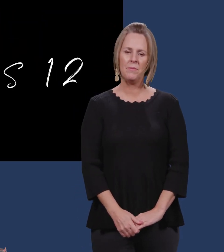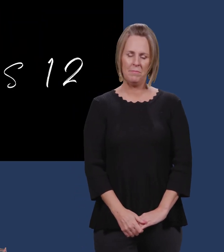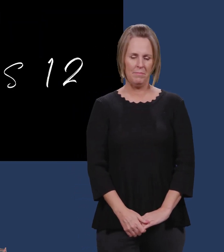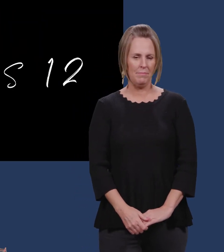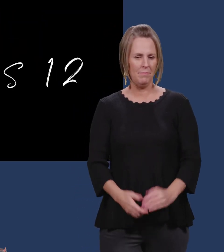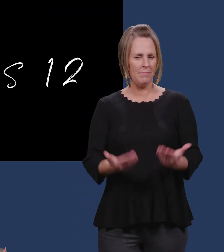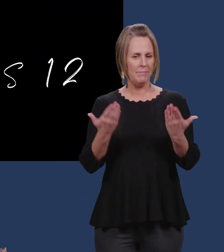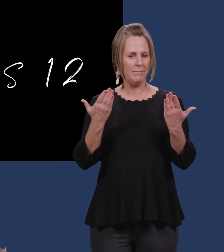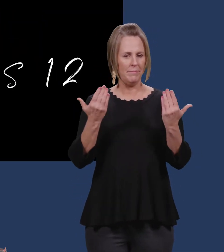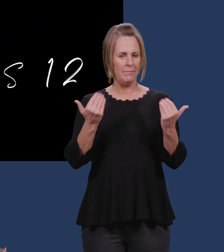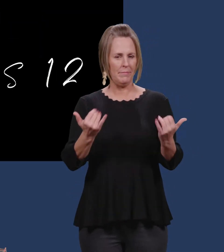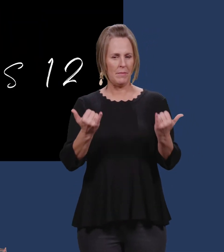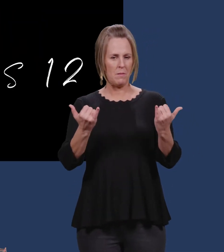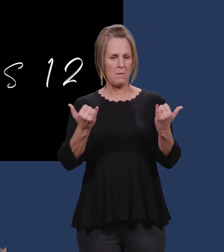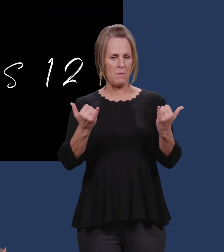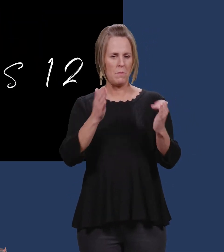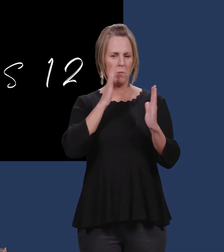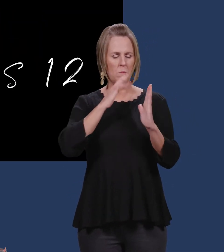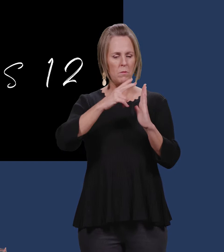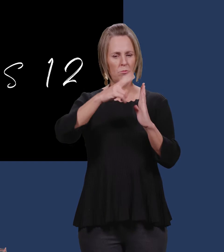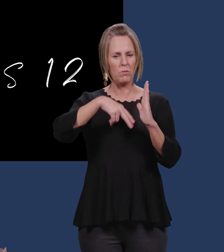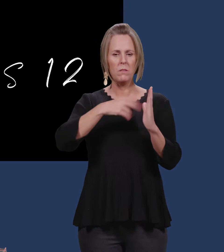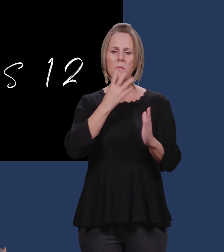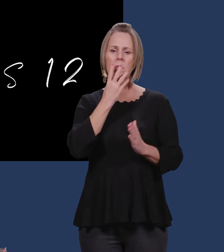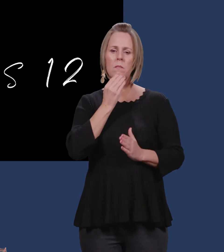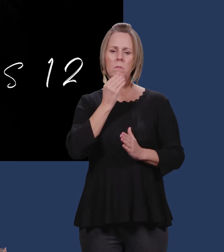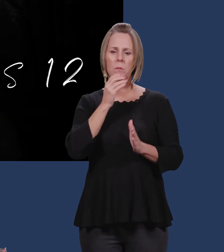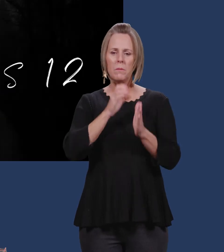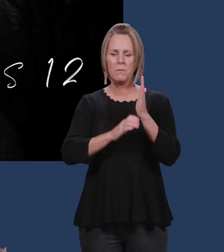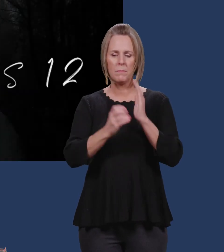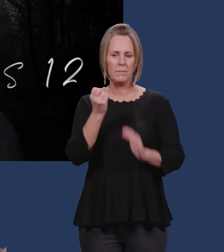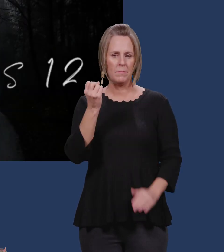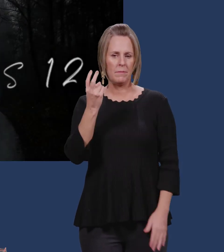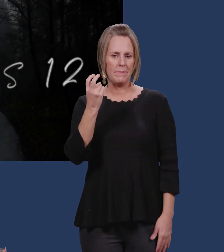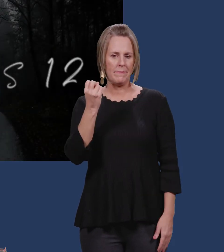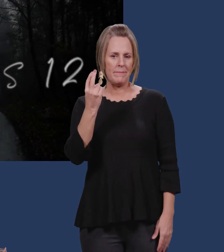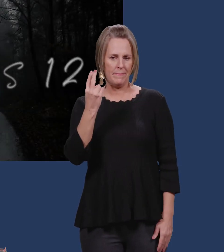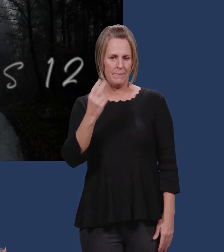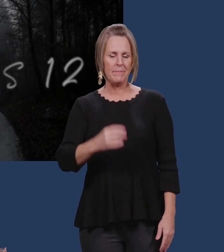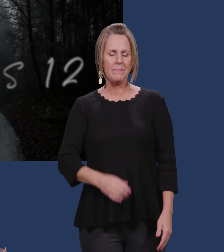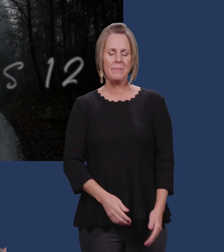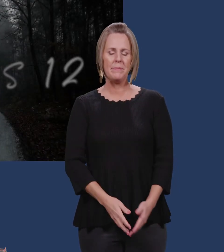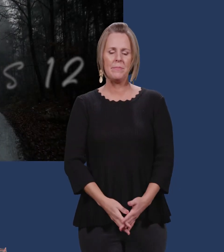And now, Hebrews chapter 12.